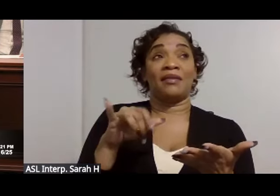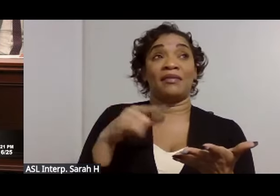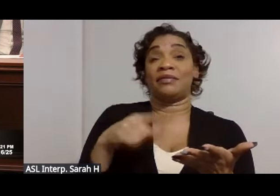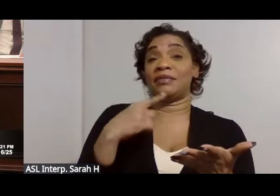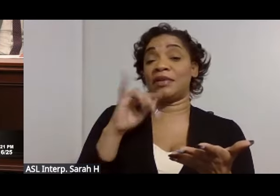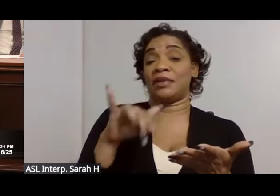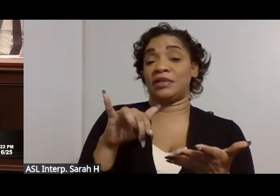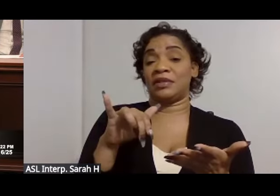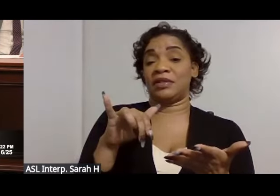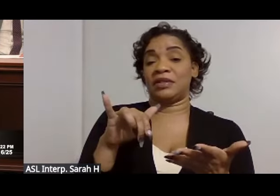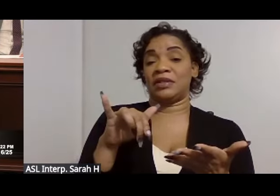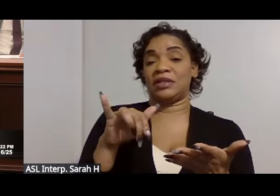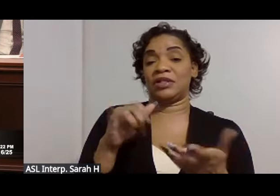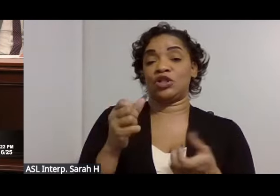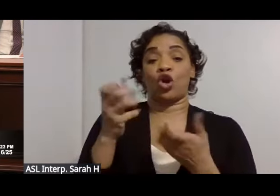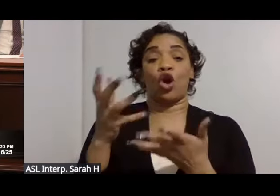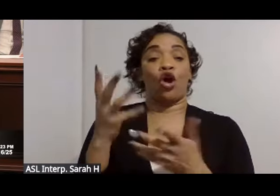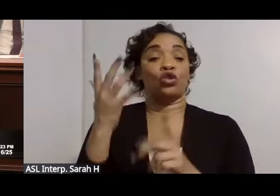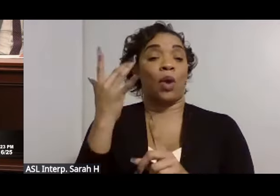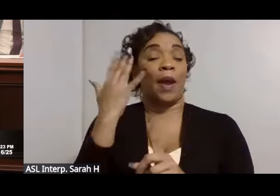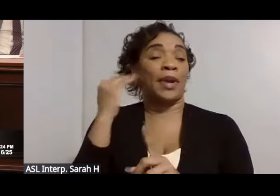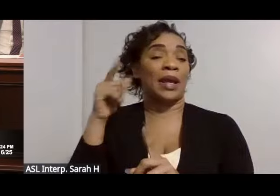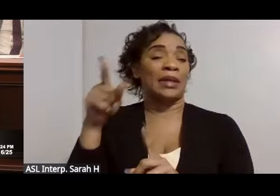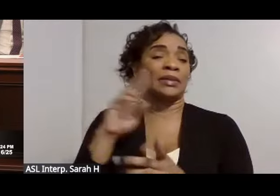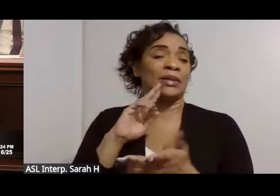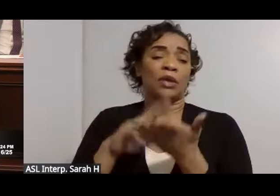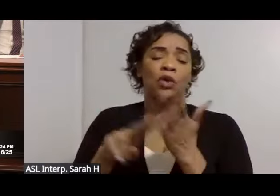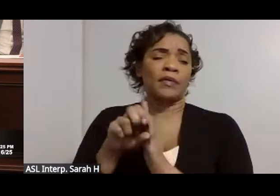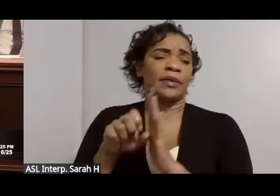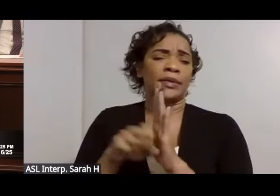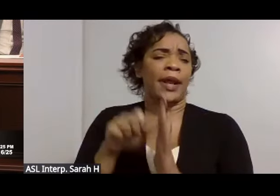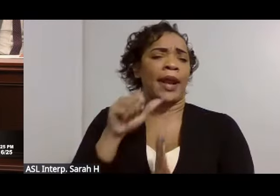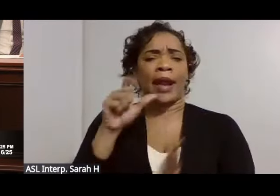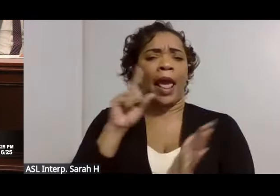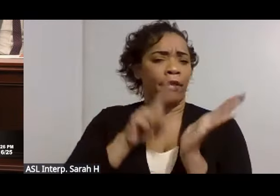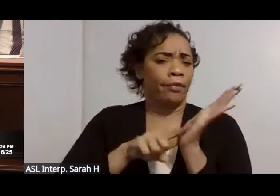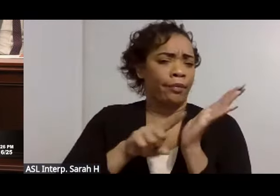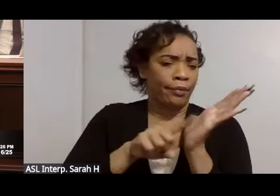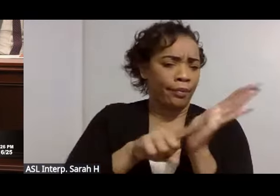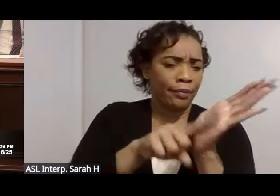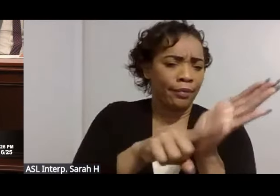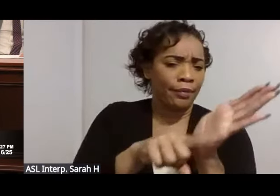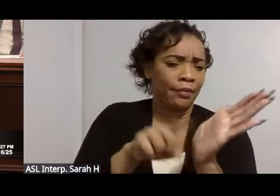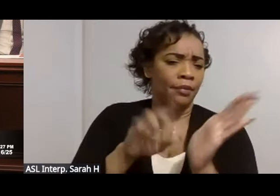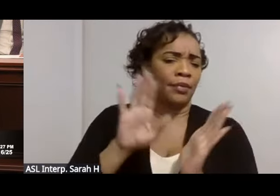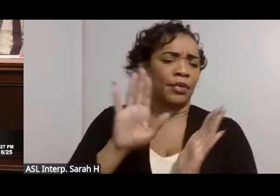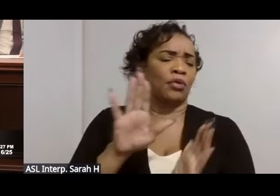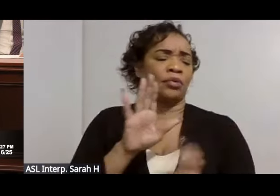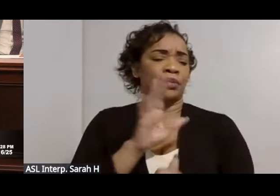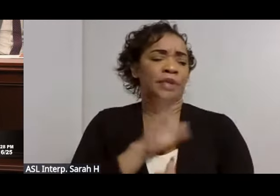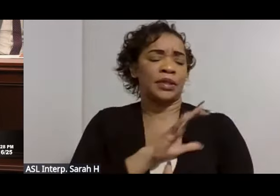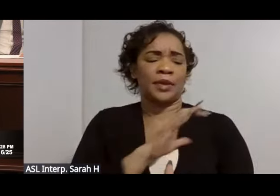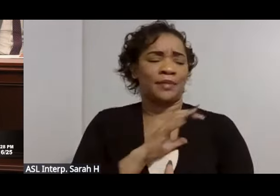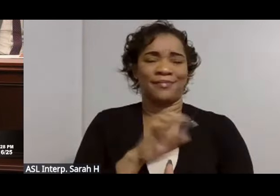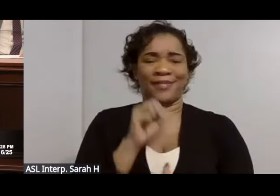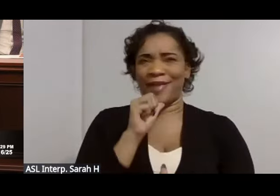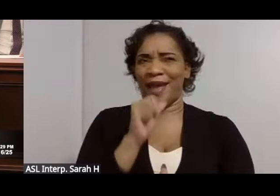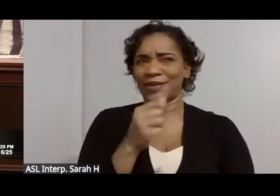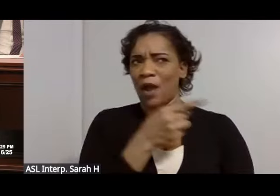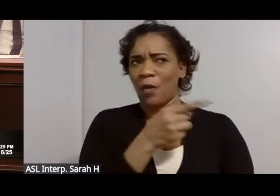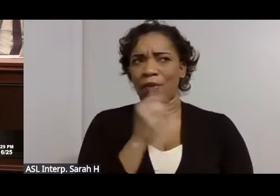these voters and checking their citizenship. That's not what Arizona has done. Arizona requires